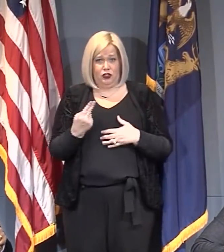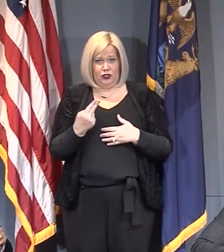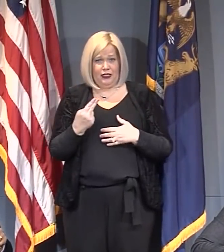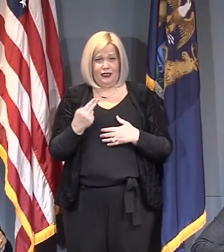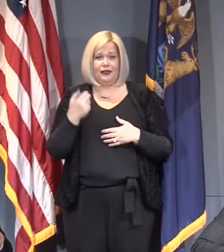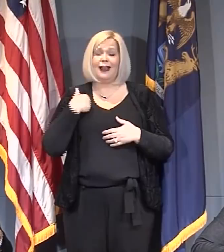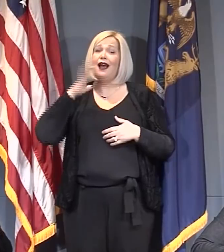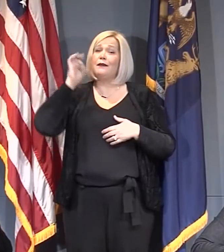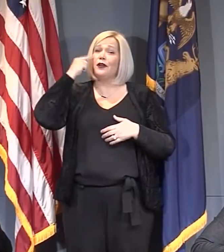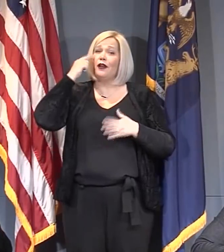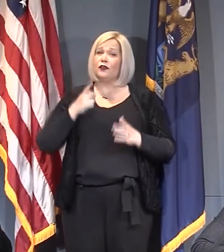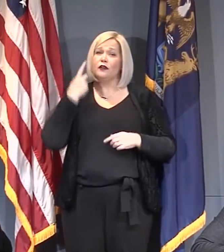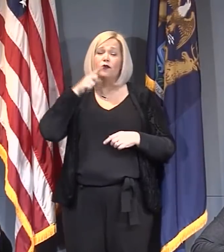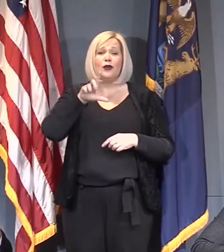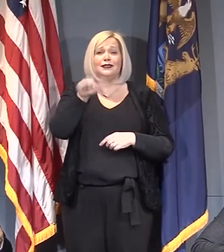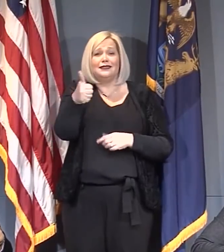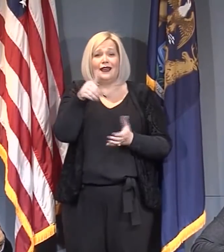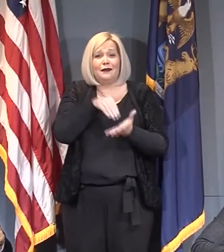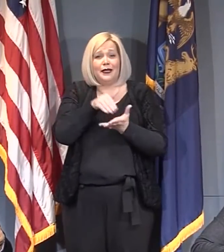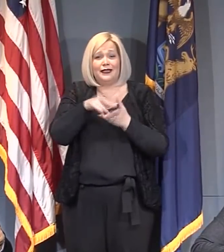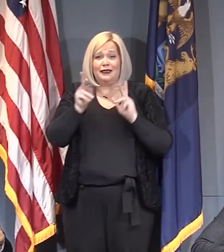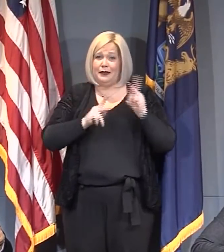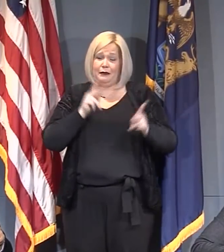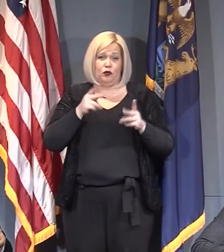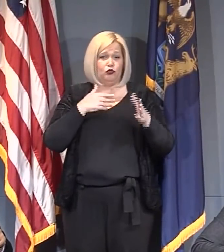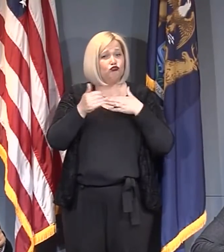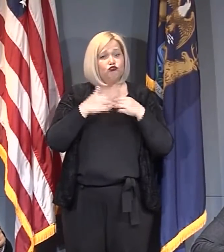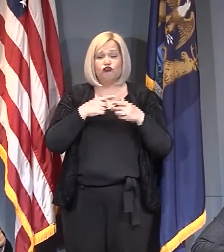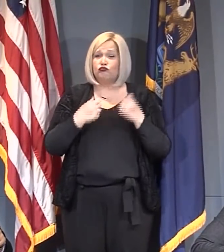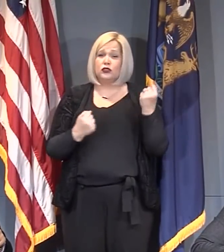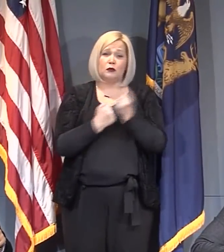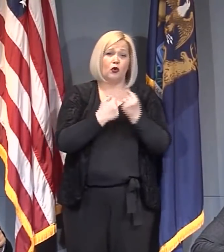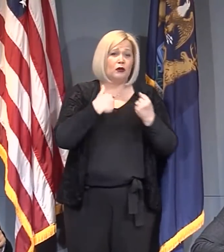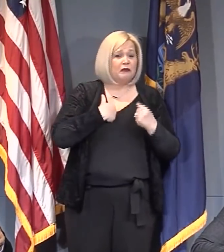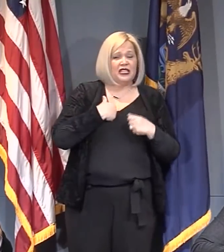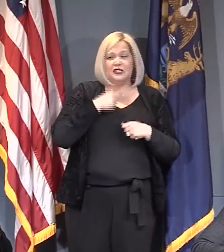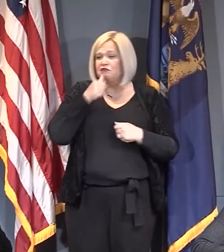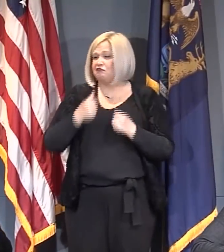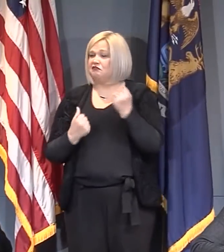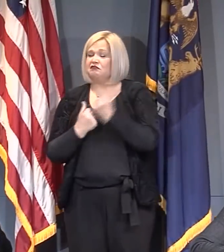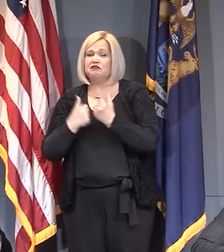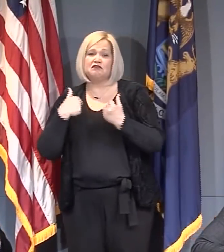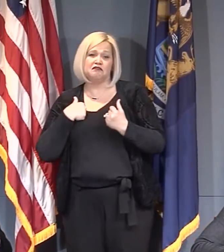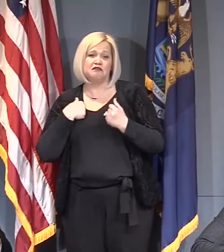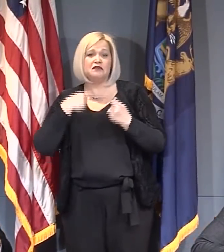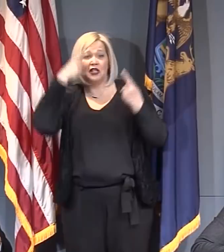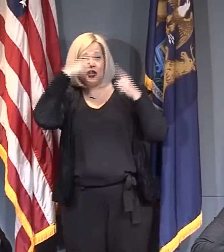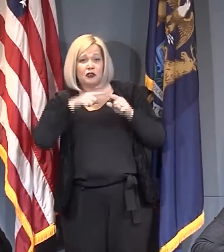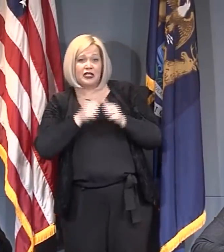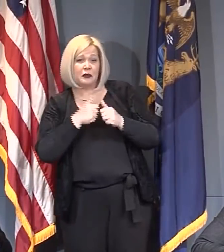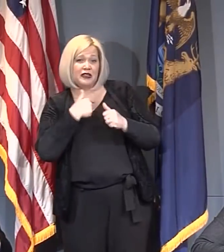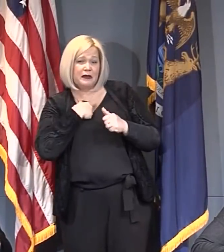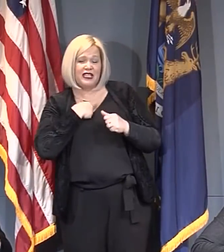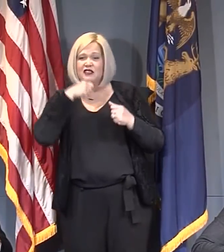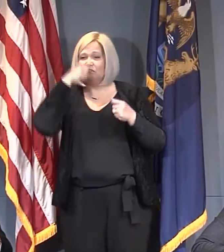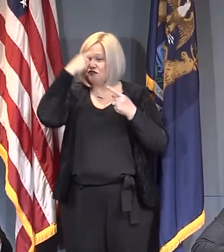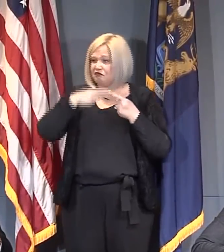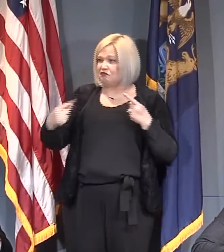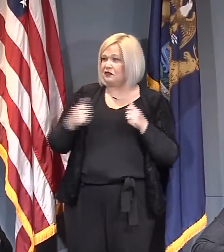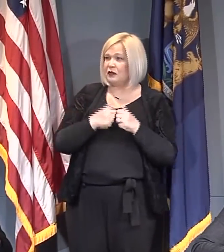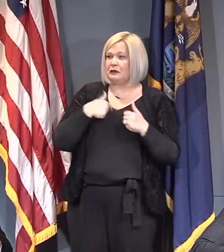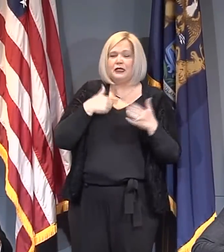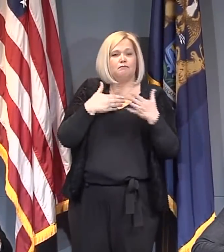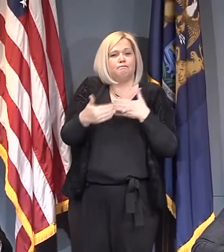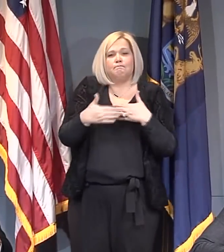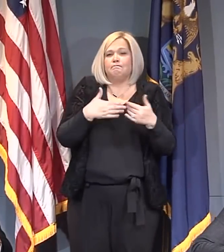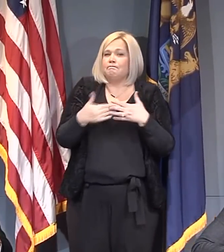me or not, whether we see eye to eye on all of the actions that I've had to take or not. I've got to do what I think the right thing to do is